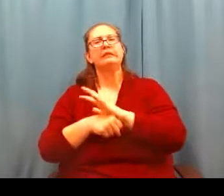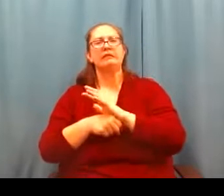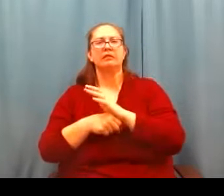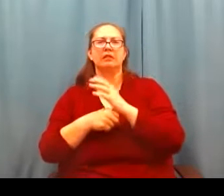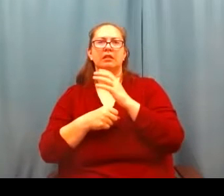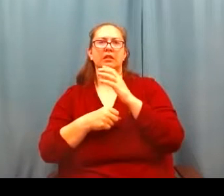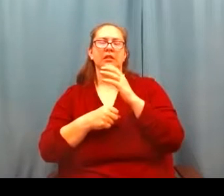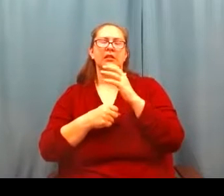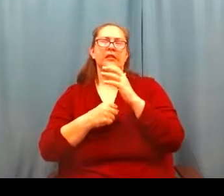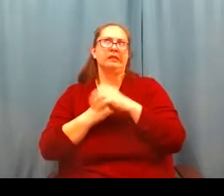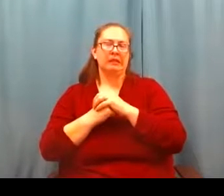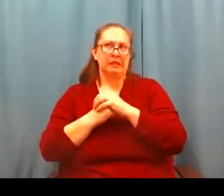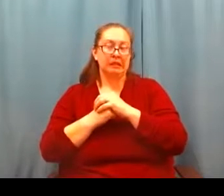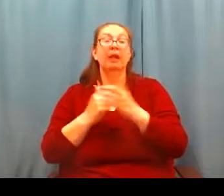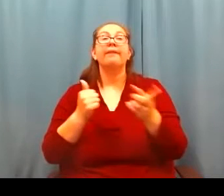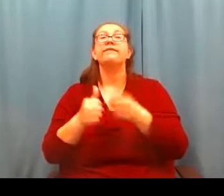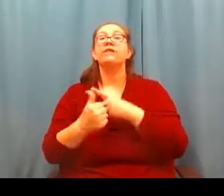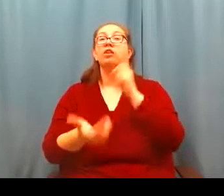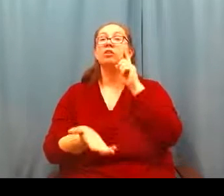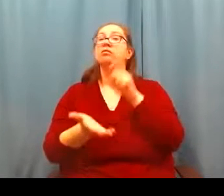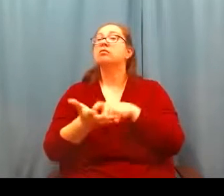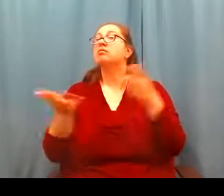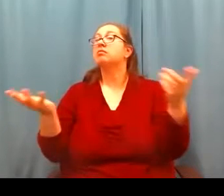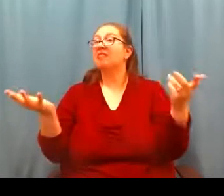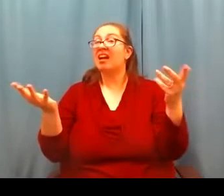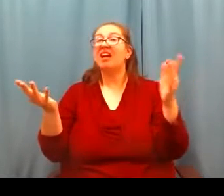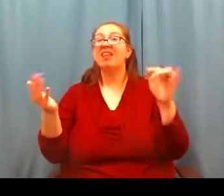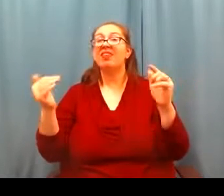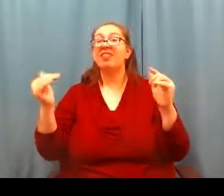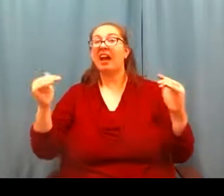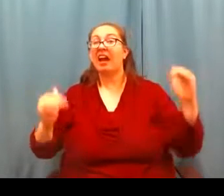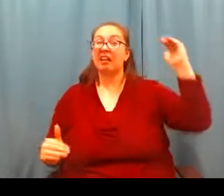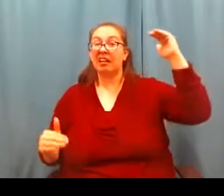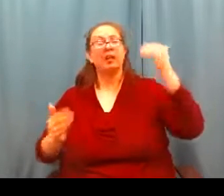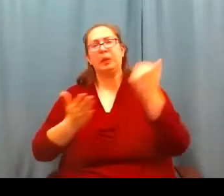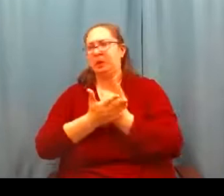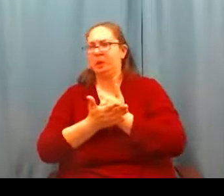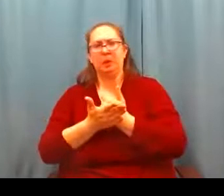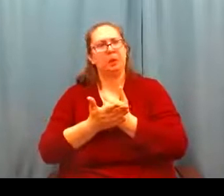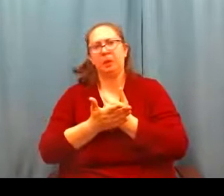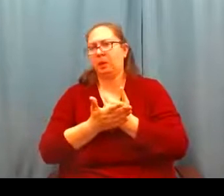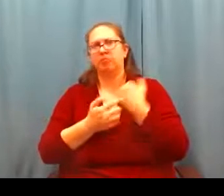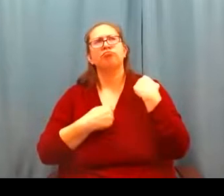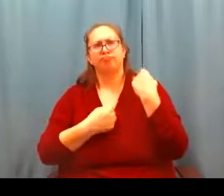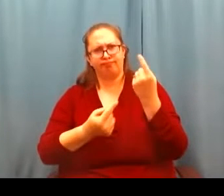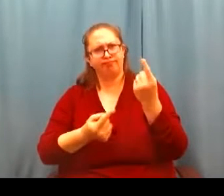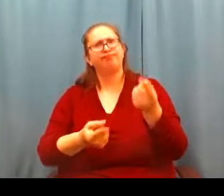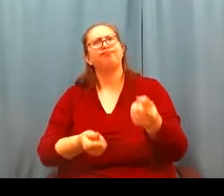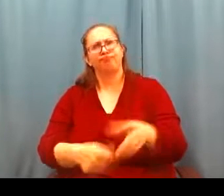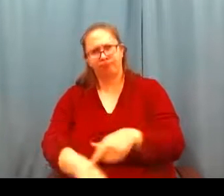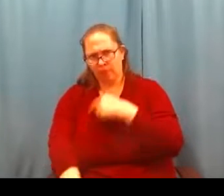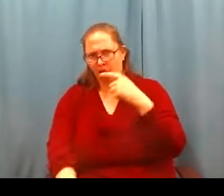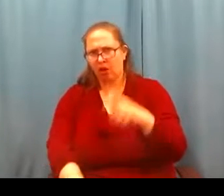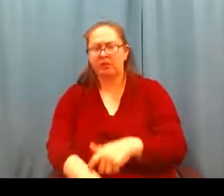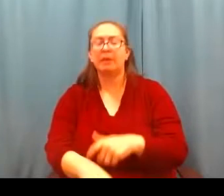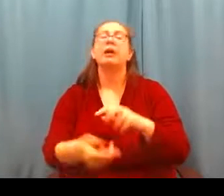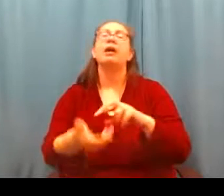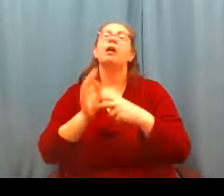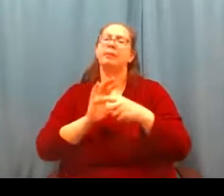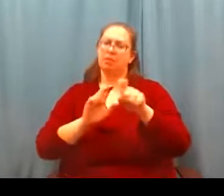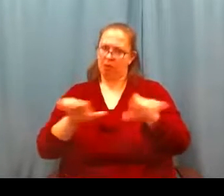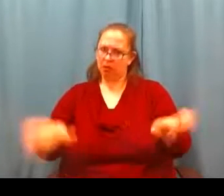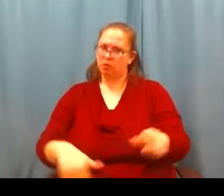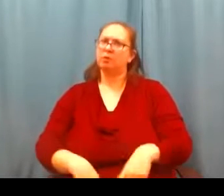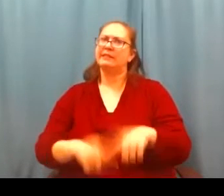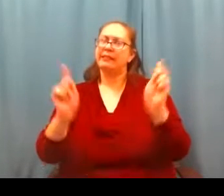The first thing we have to acknowledge is that these disparities and inequities are not new. However, we have to do something different. We cannot continue to look